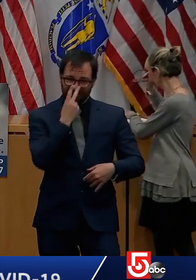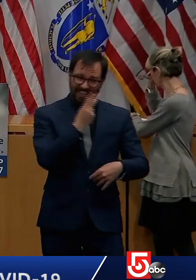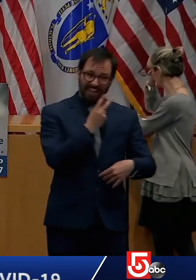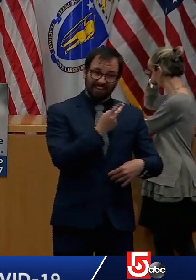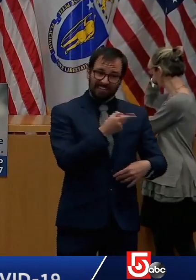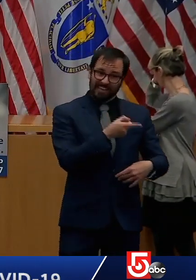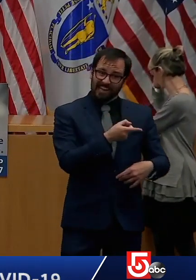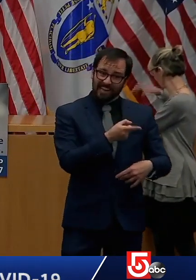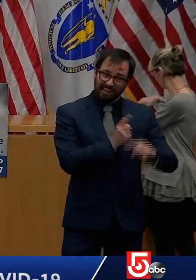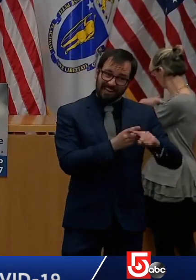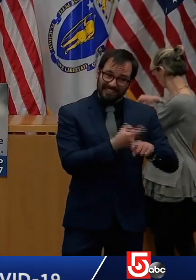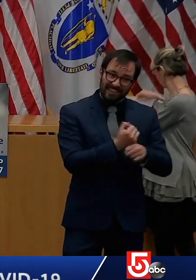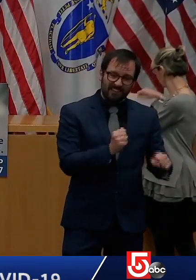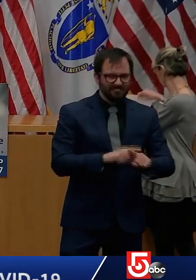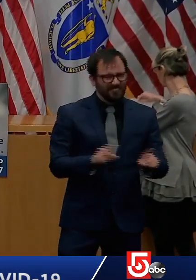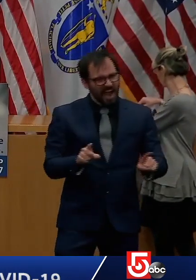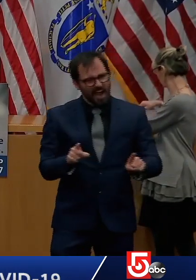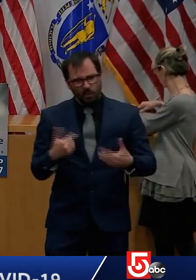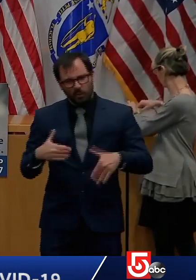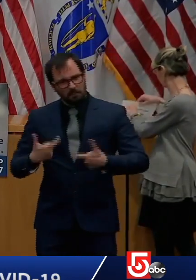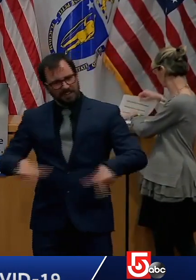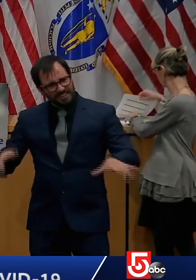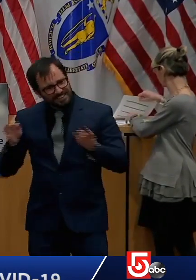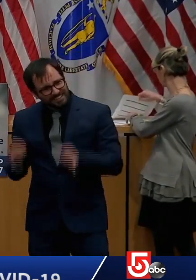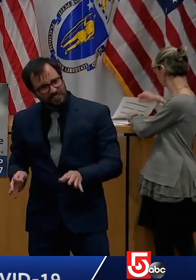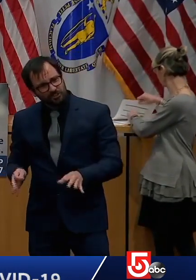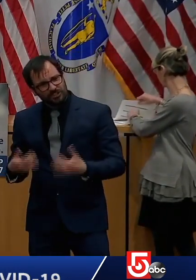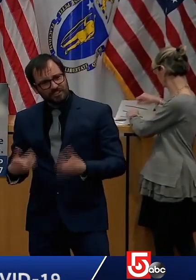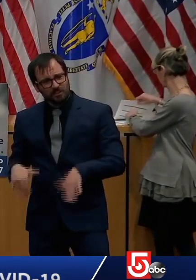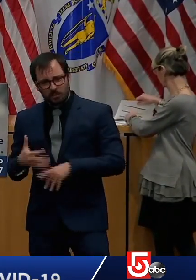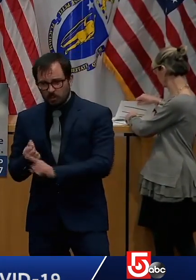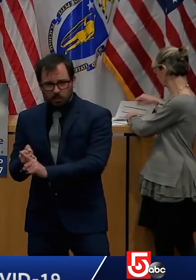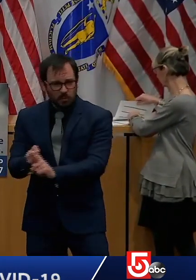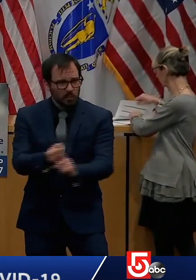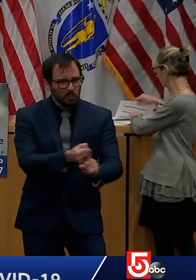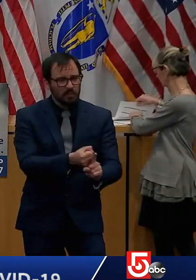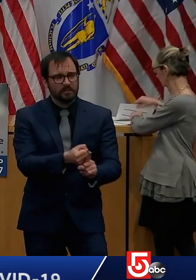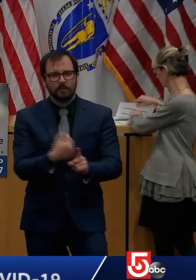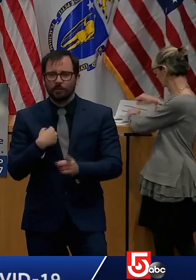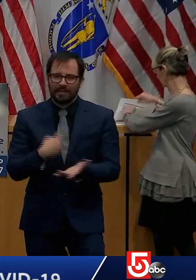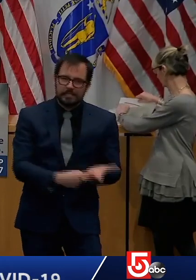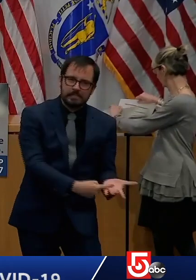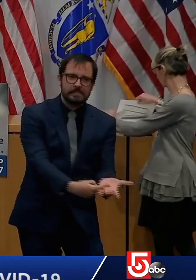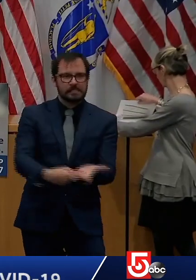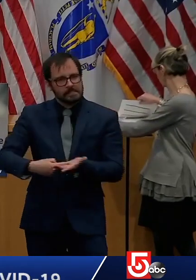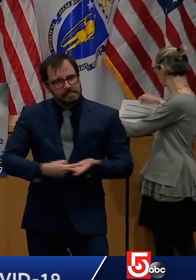Let's put it this way. I think most of the folks that we talked to said if there was a way to go back safely, they would have liked to have done it.